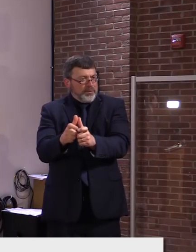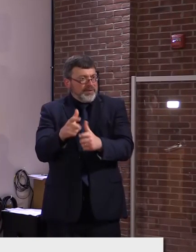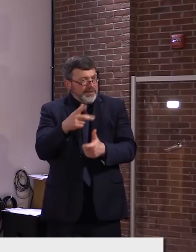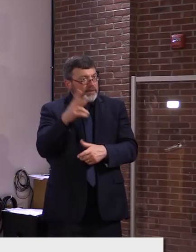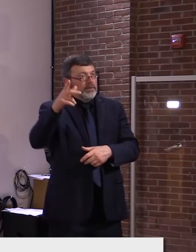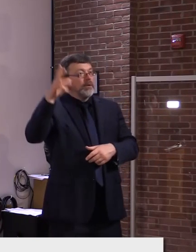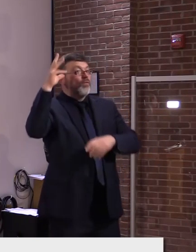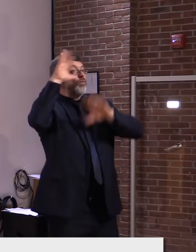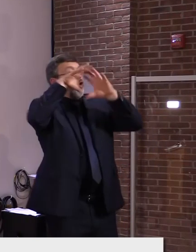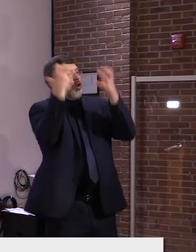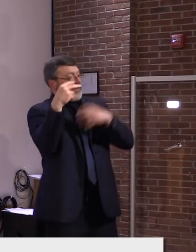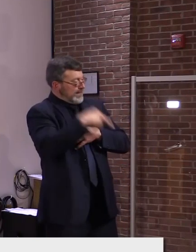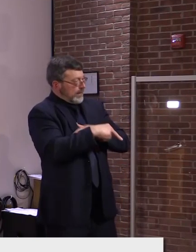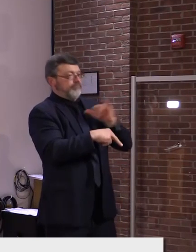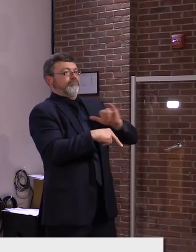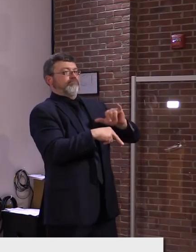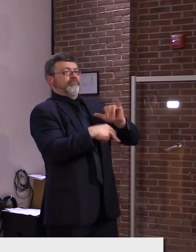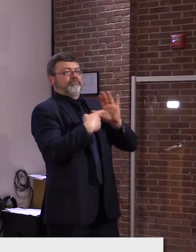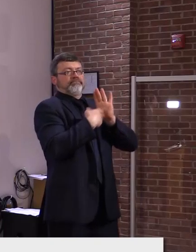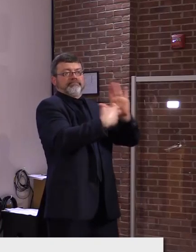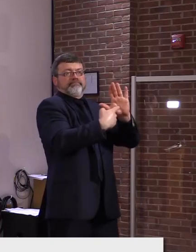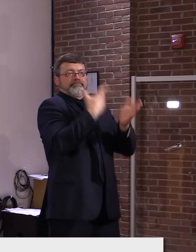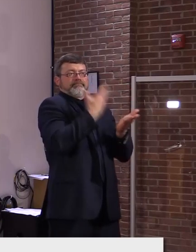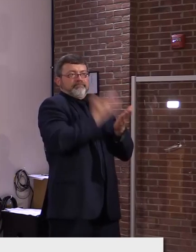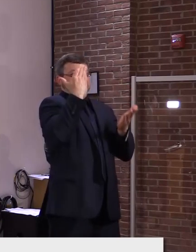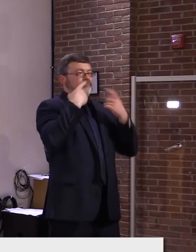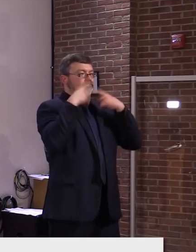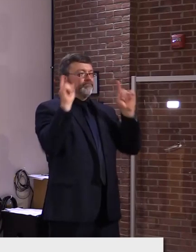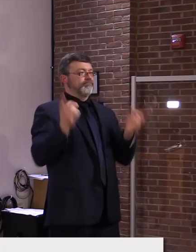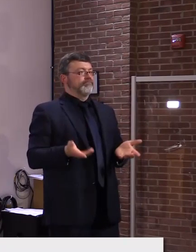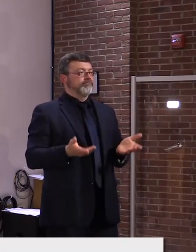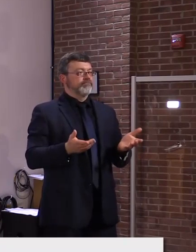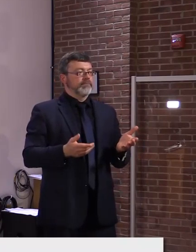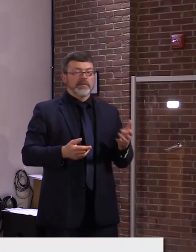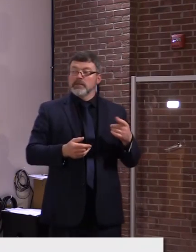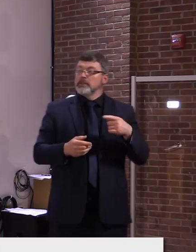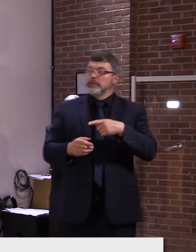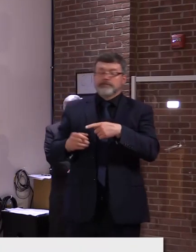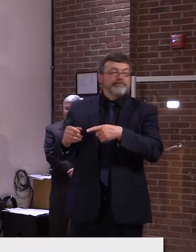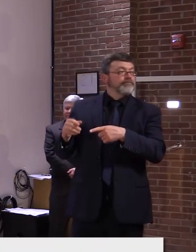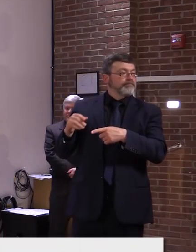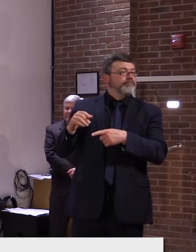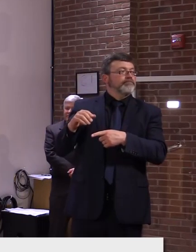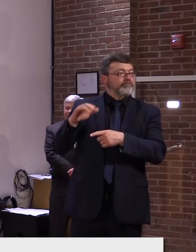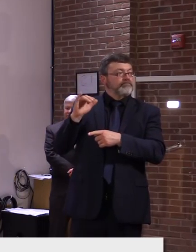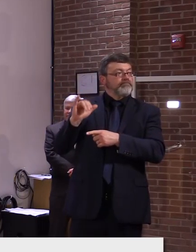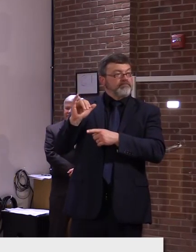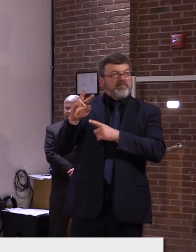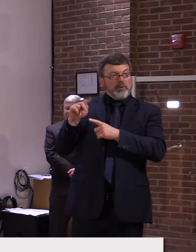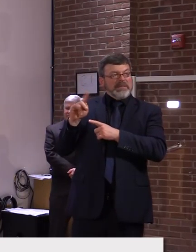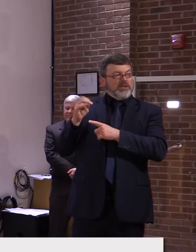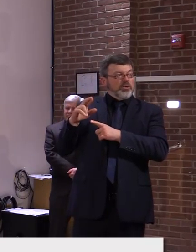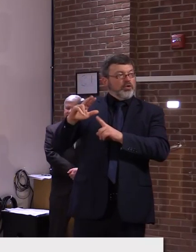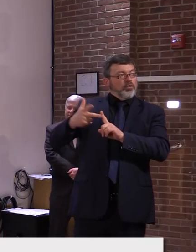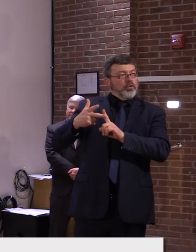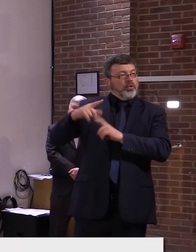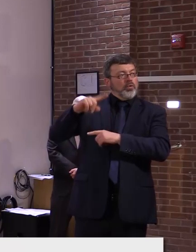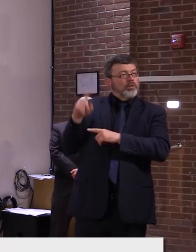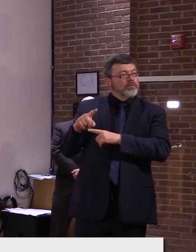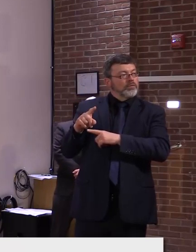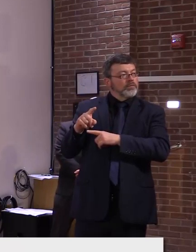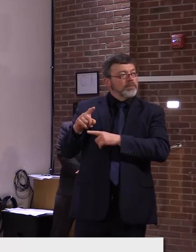benchmark or a, would you change your outlook if case counts were to rise, is essentially what my